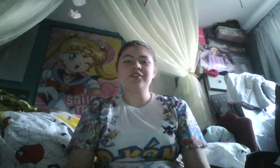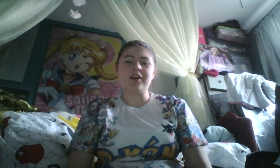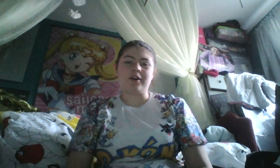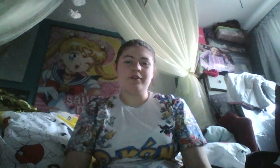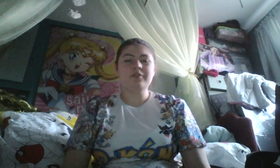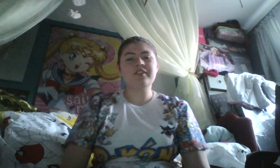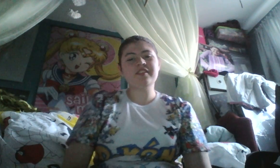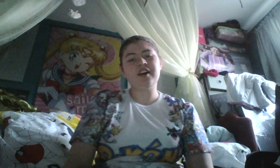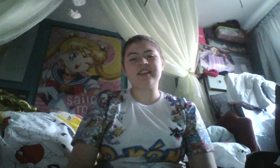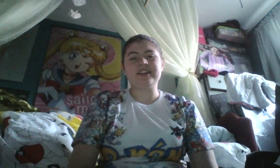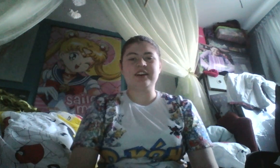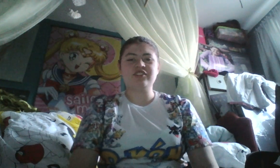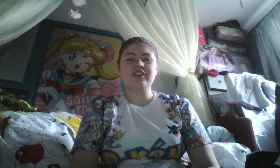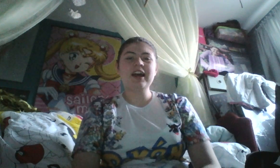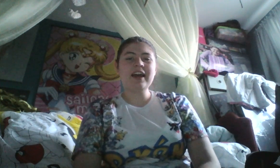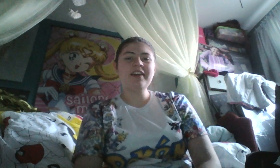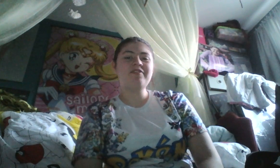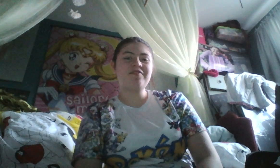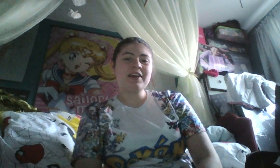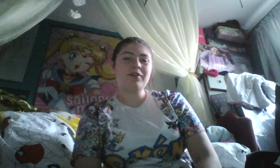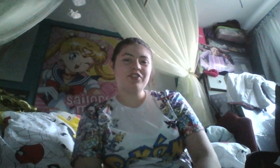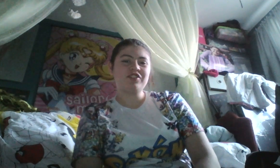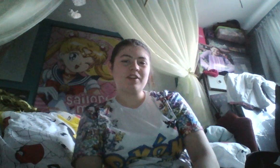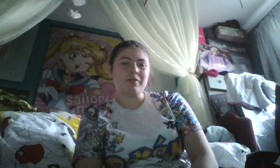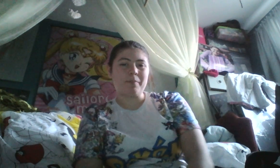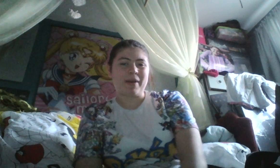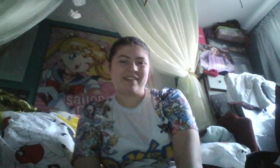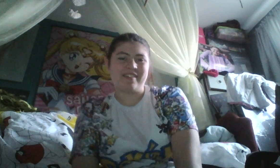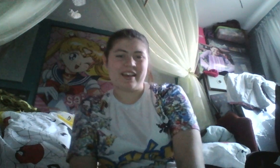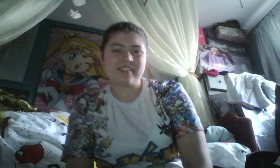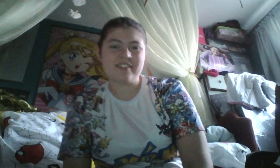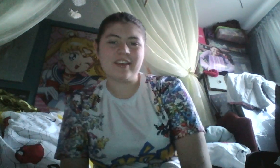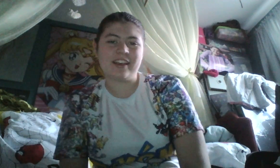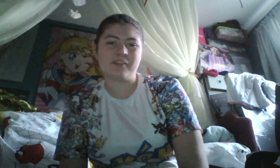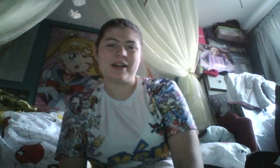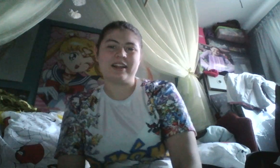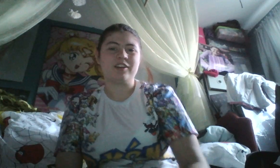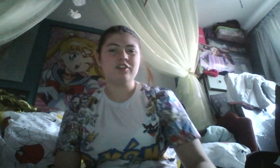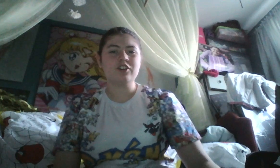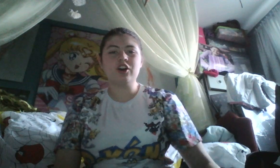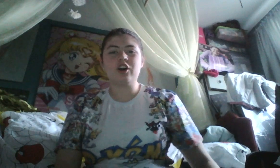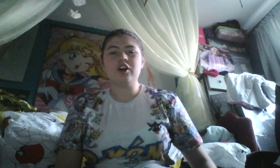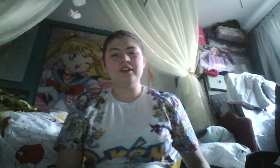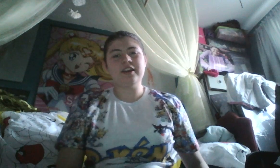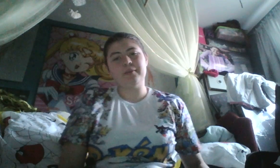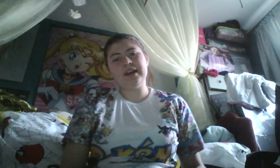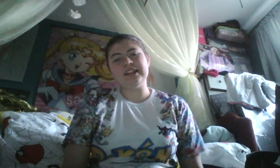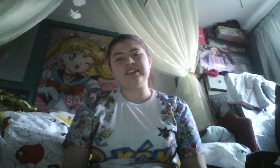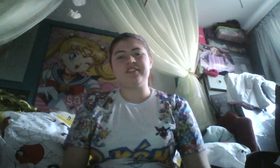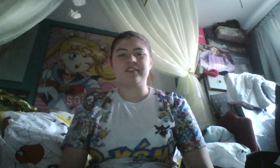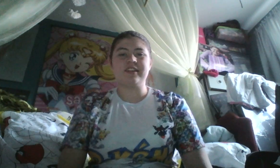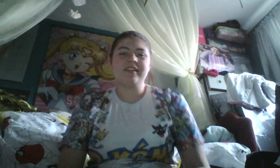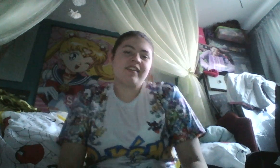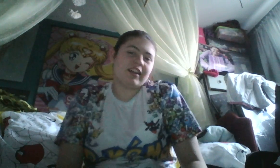So, to start sign language, I think we should start with the basics, finger spelling, or, in a way I like to think of it, signing